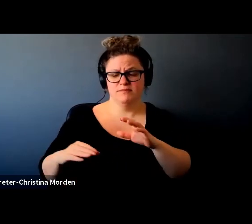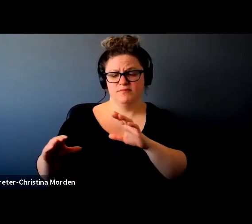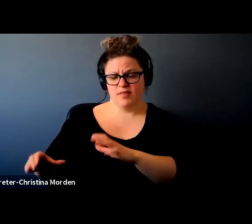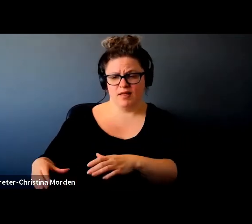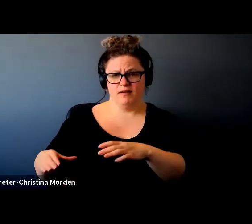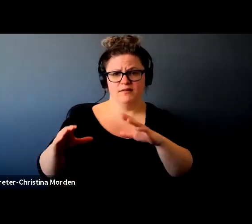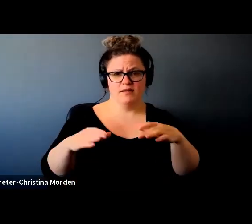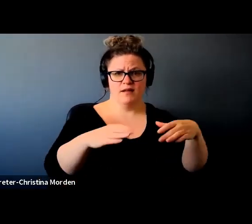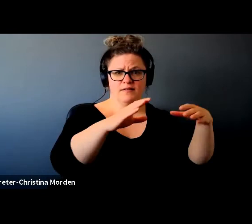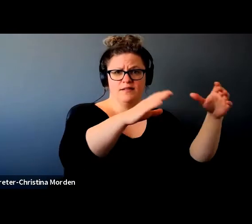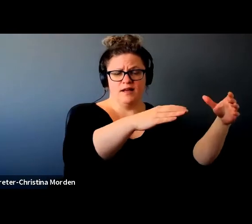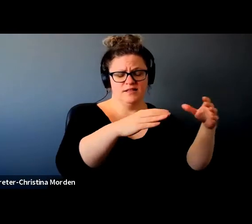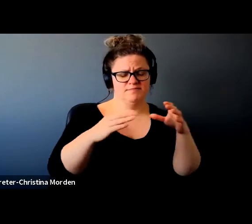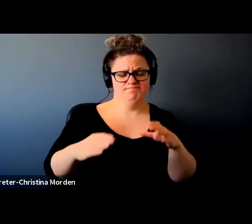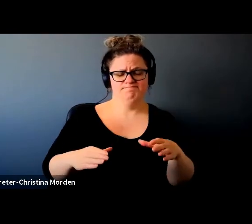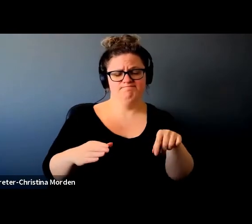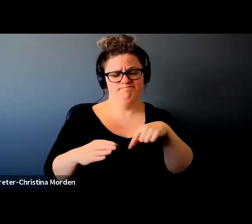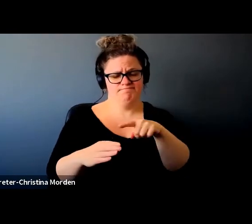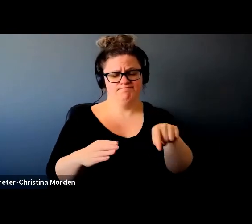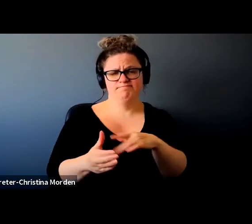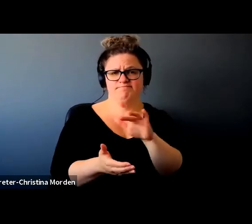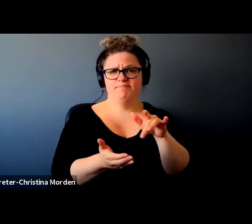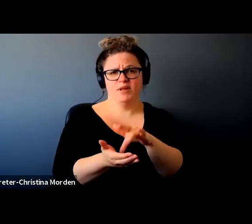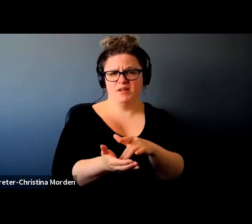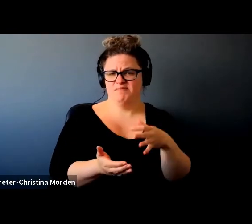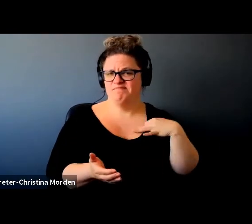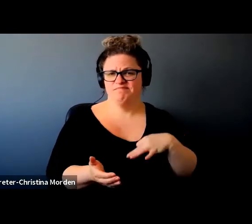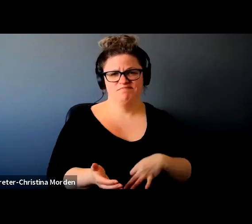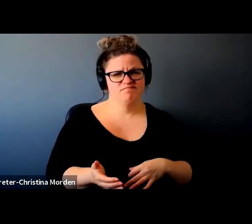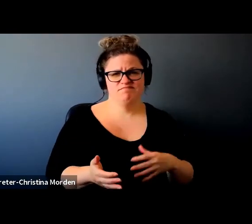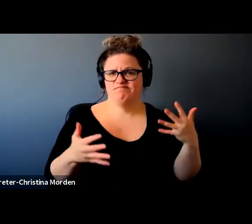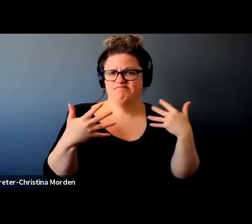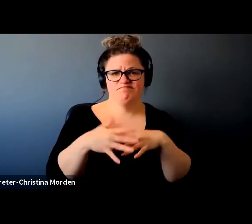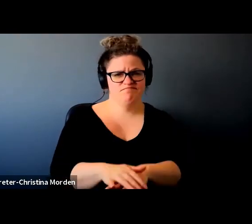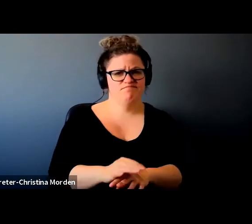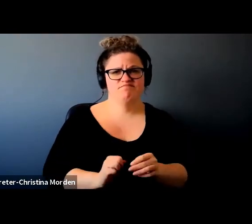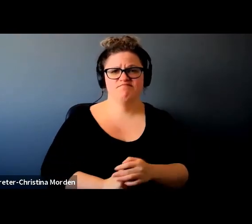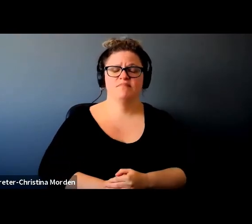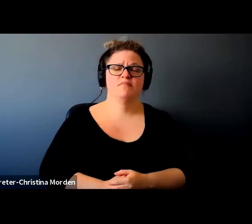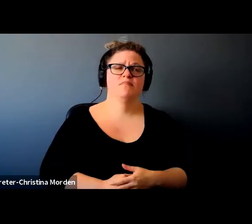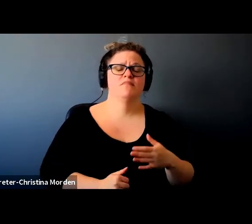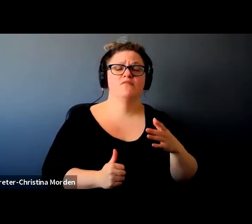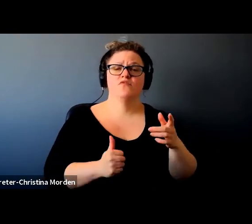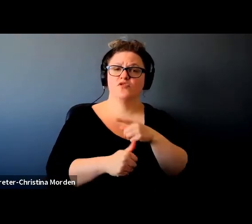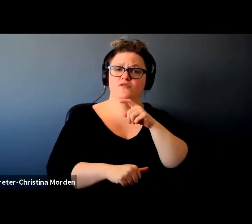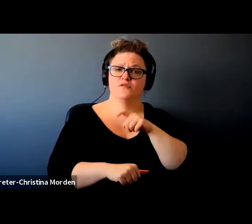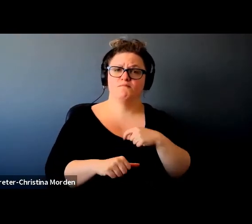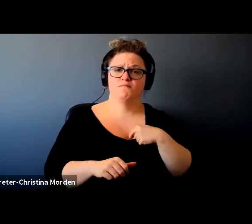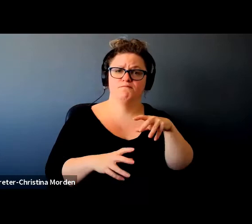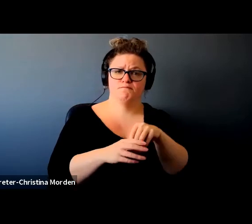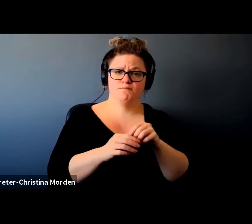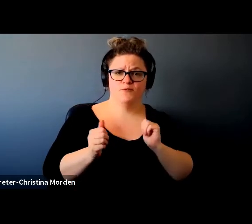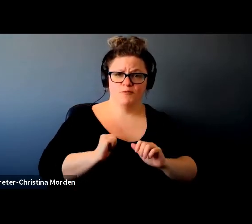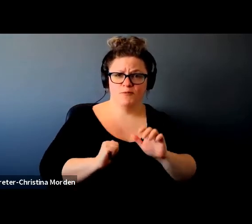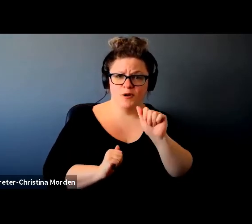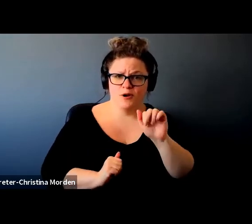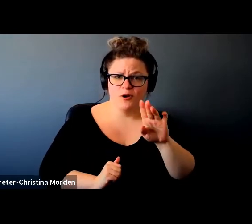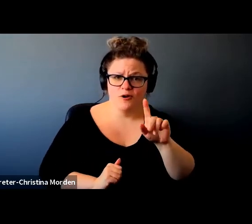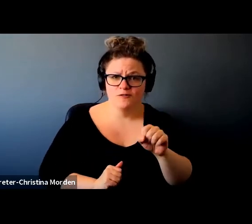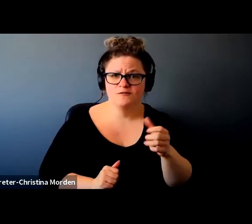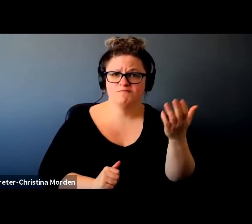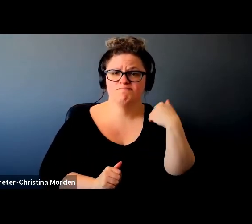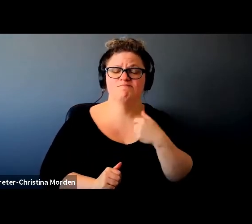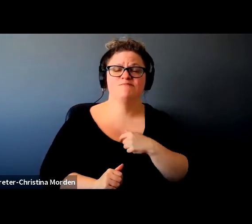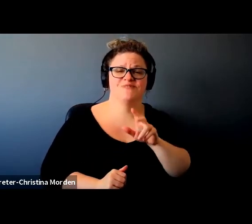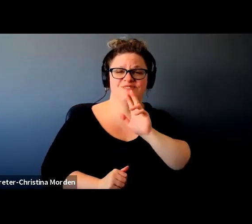upbringing. My first introduction to the performing arts was when I was 3 years old. I was enrolled in